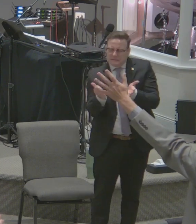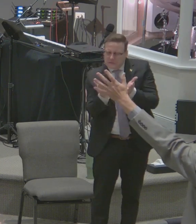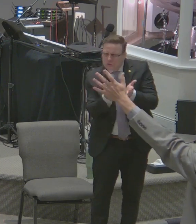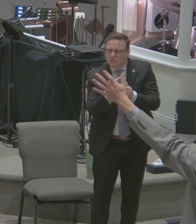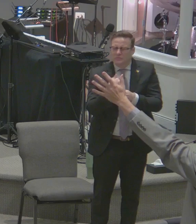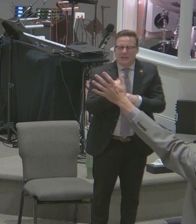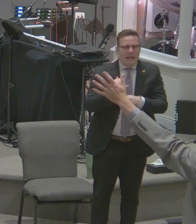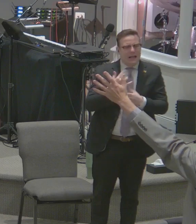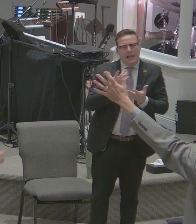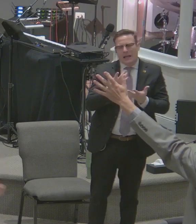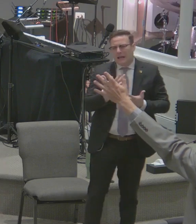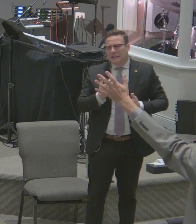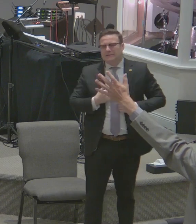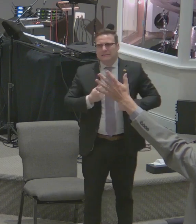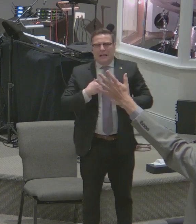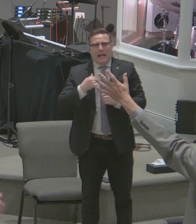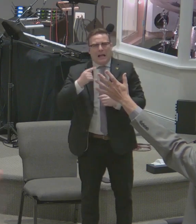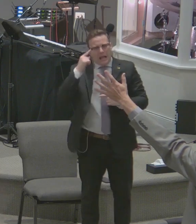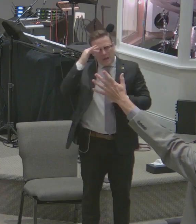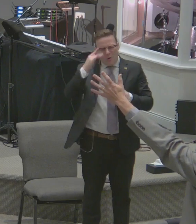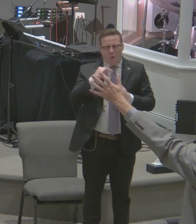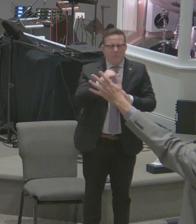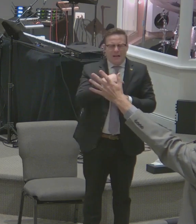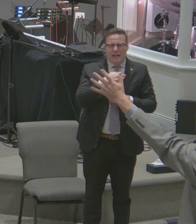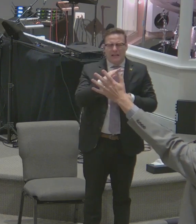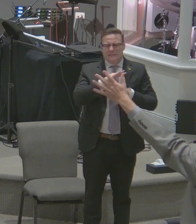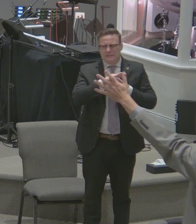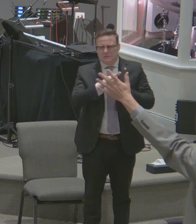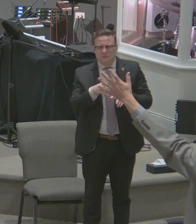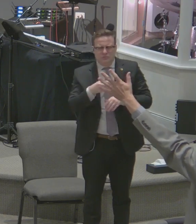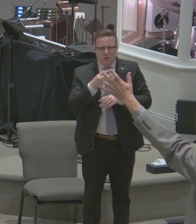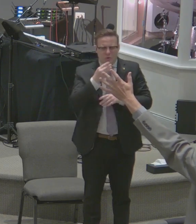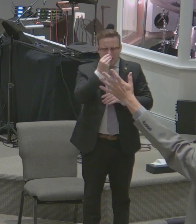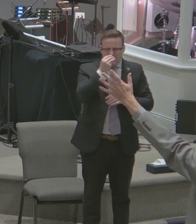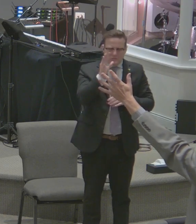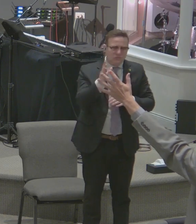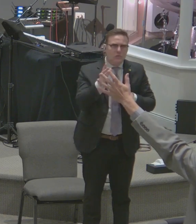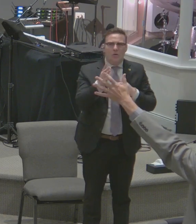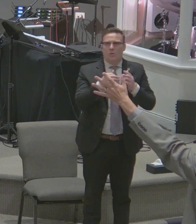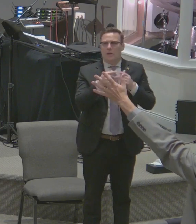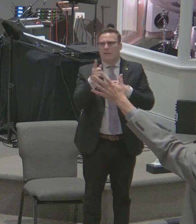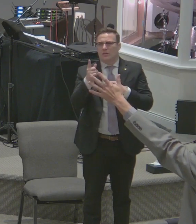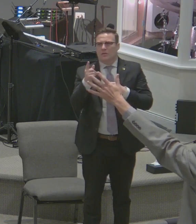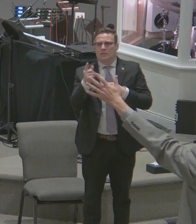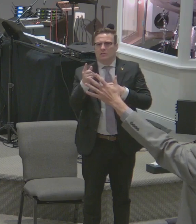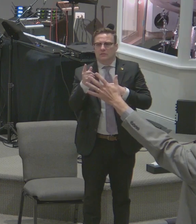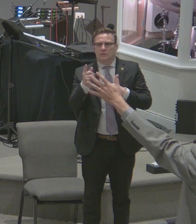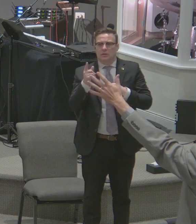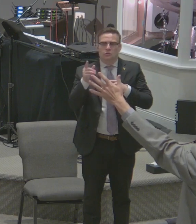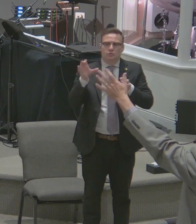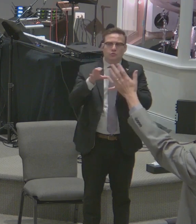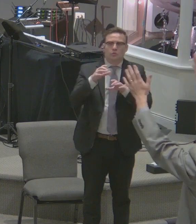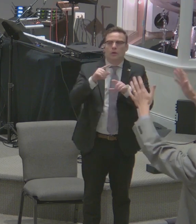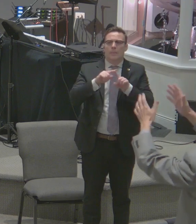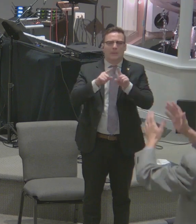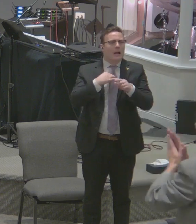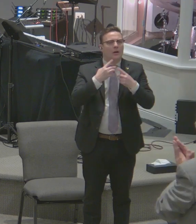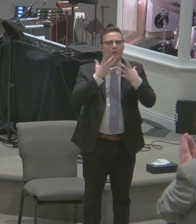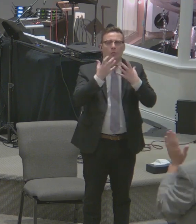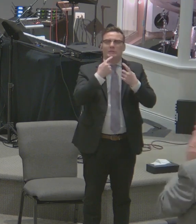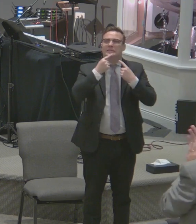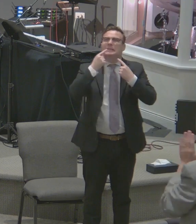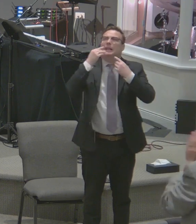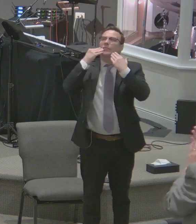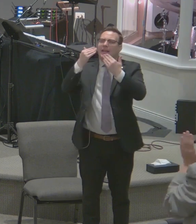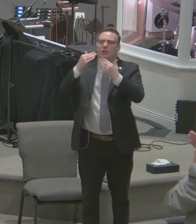I don't want to take it for granted, Lord. Thank you for where you've planted me, God. In Jesus' name. And everybody said amen. Clap your